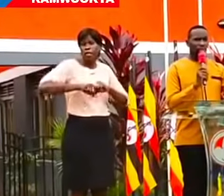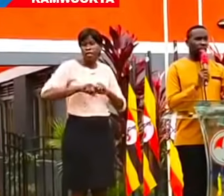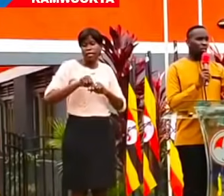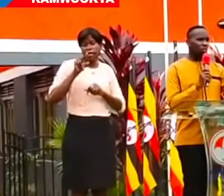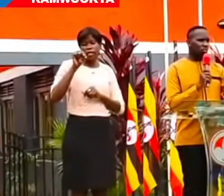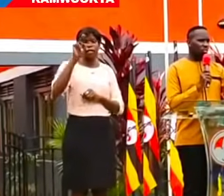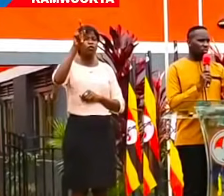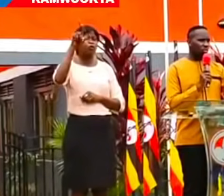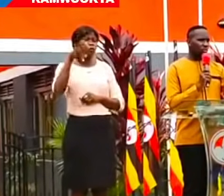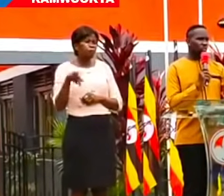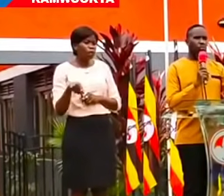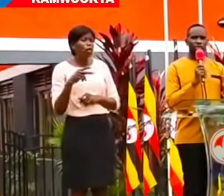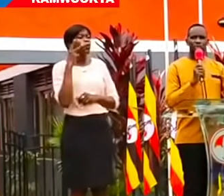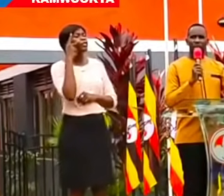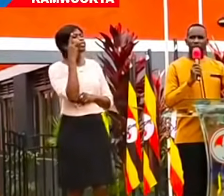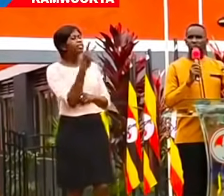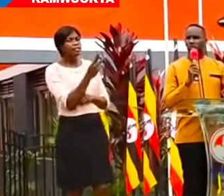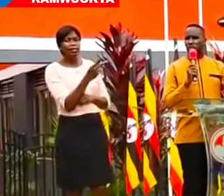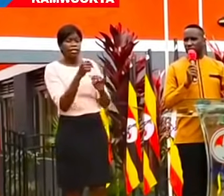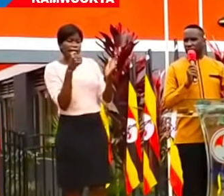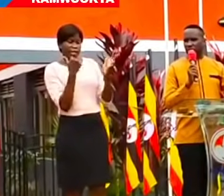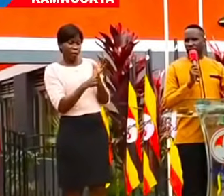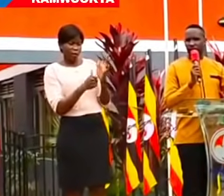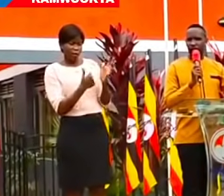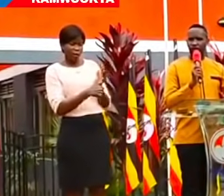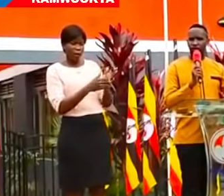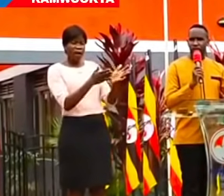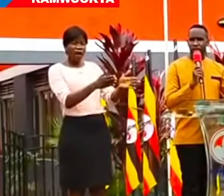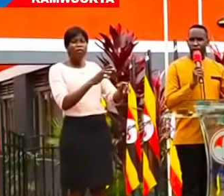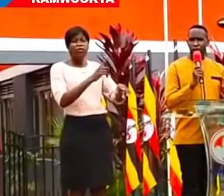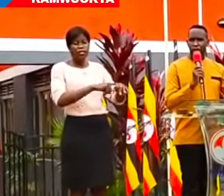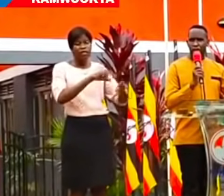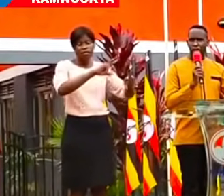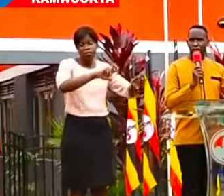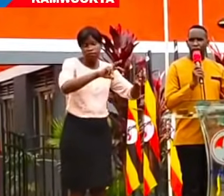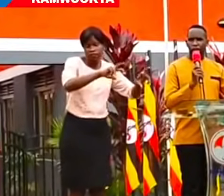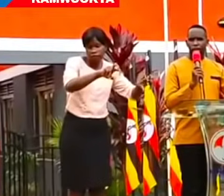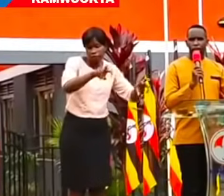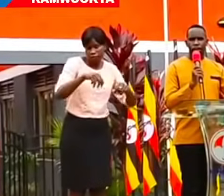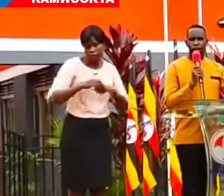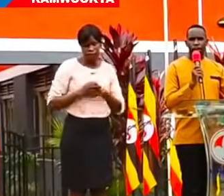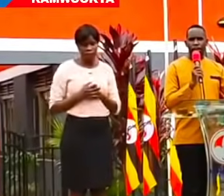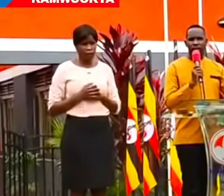tulaba wakyaliwo obuzibu mu nsonga y'okunoonyereza.